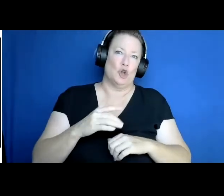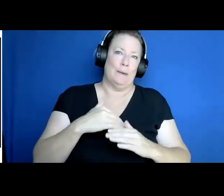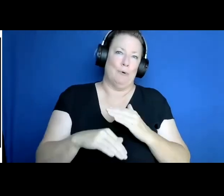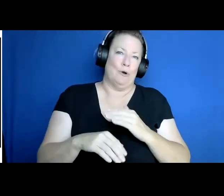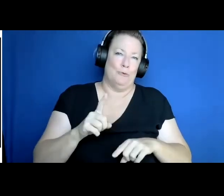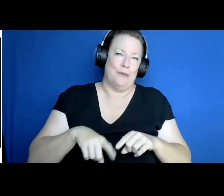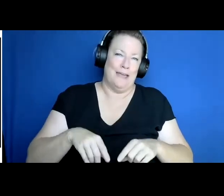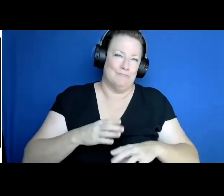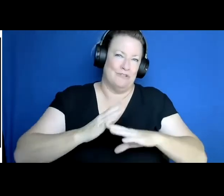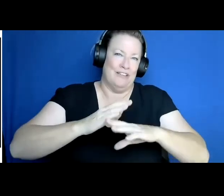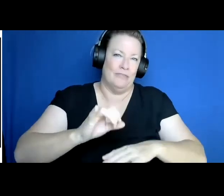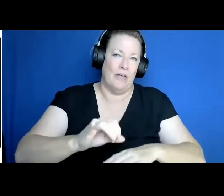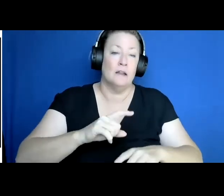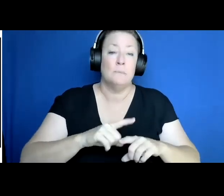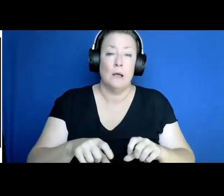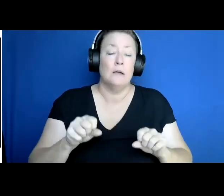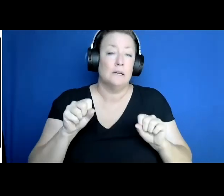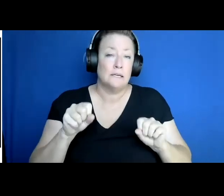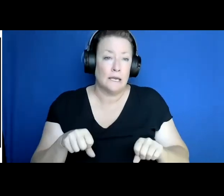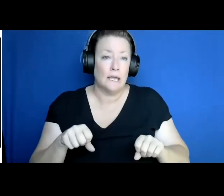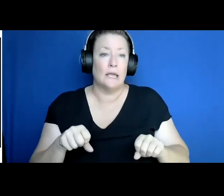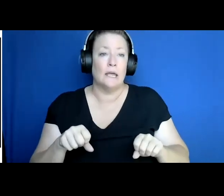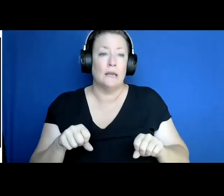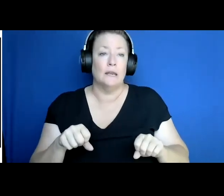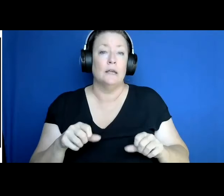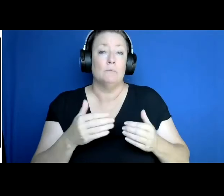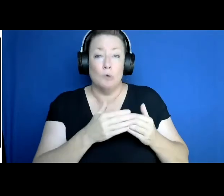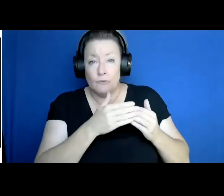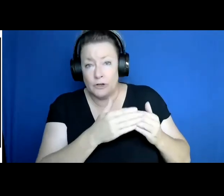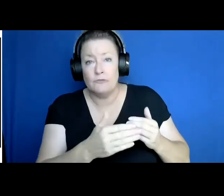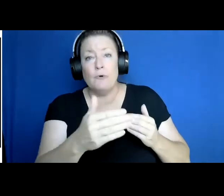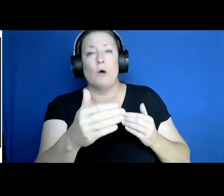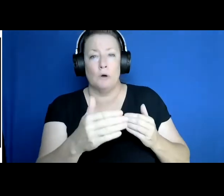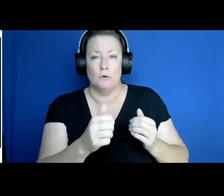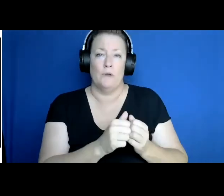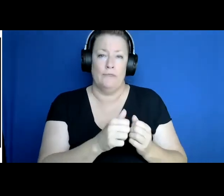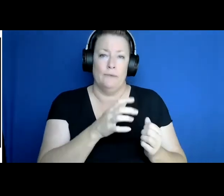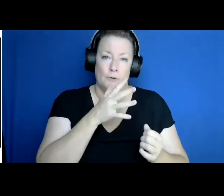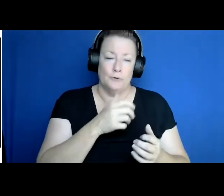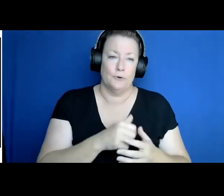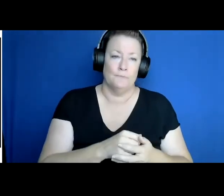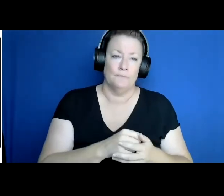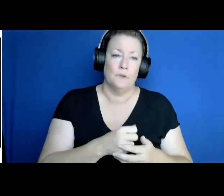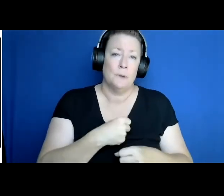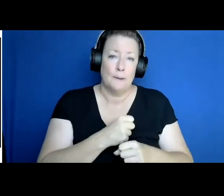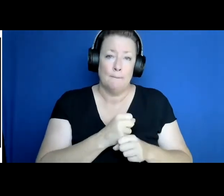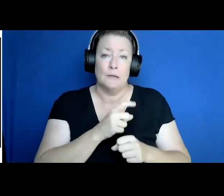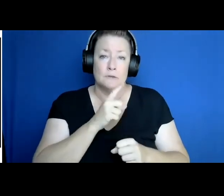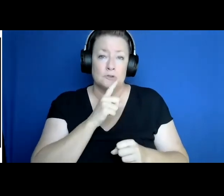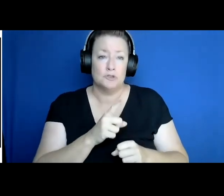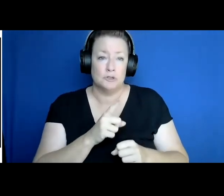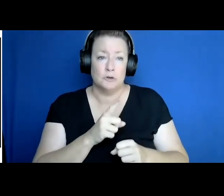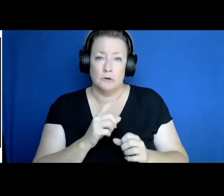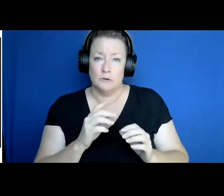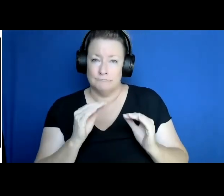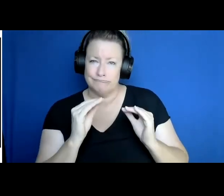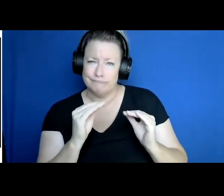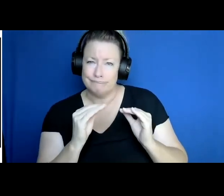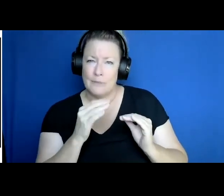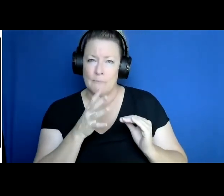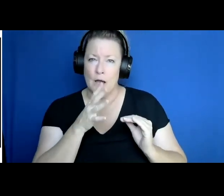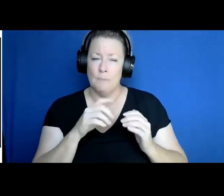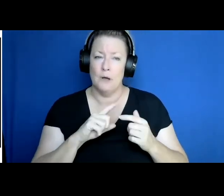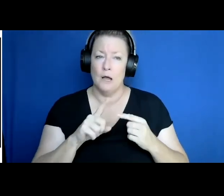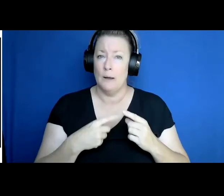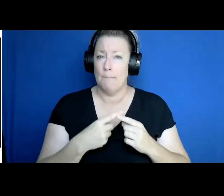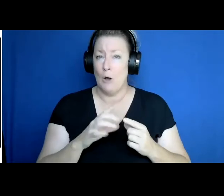preventable. What we can do is moving forward for the mother, making sure that we're educating the mom about her